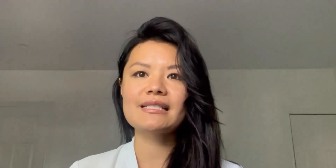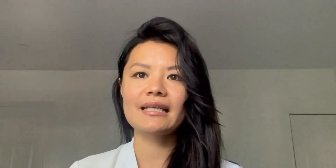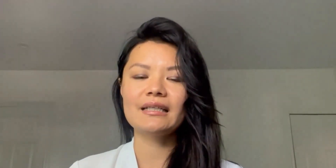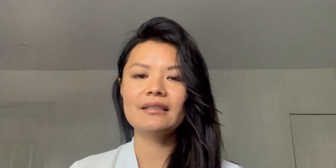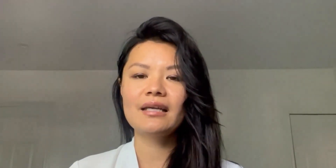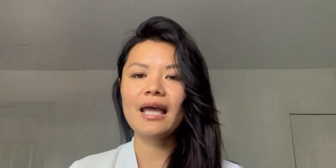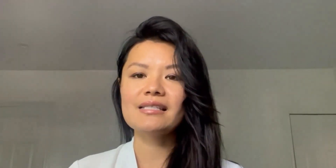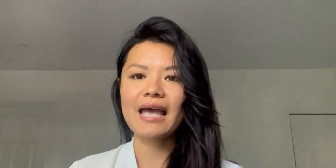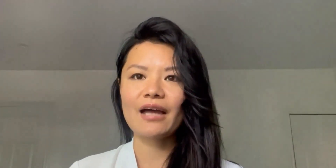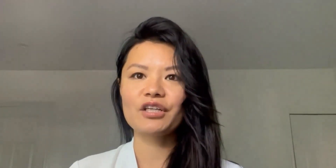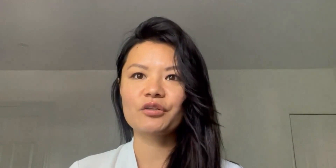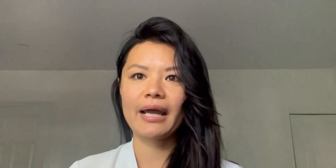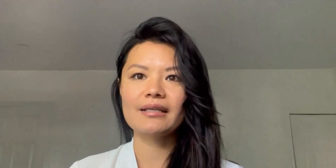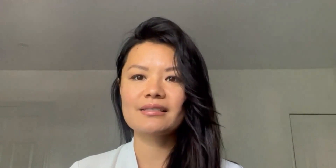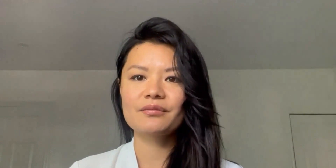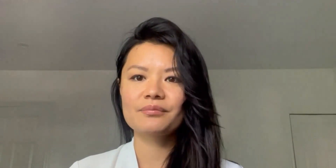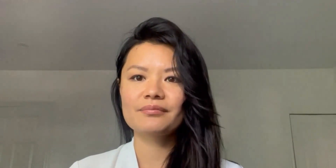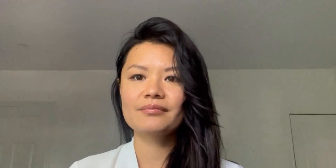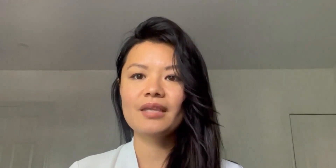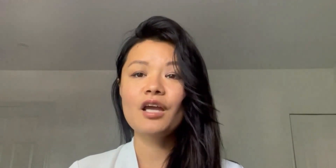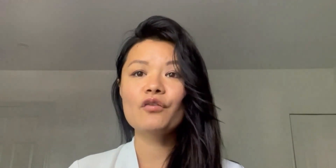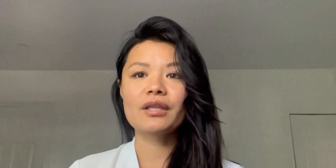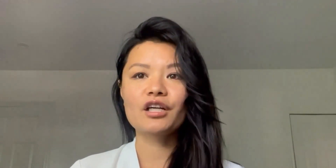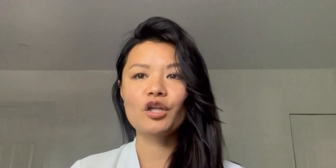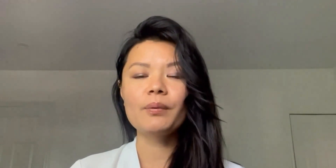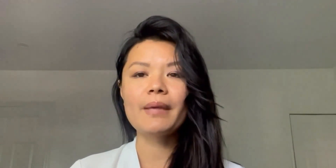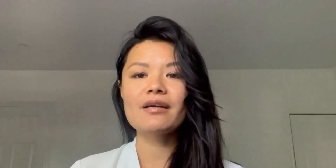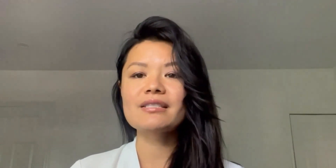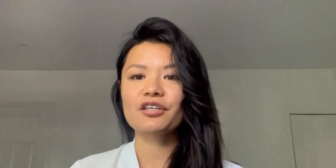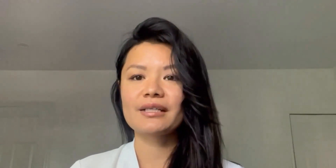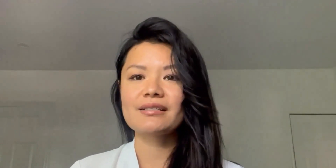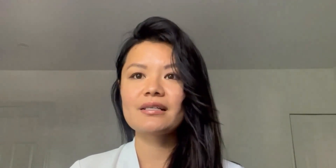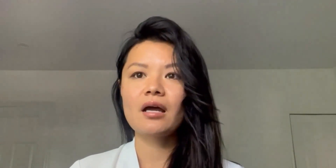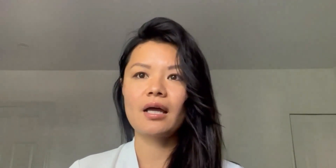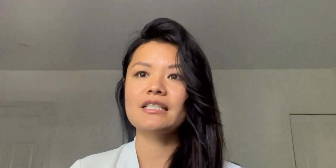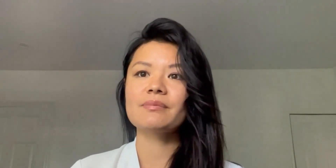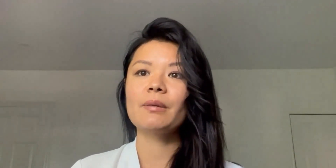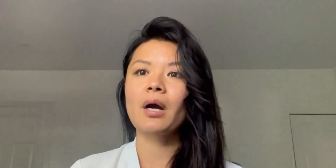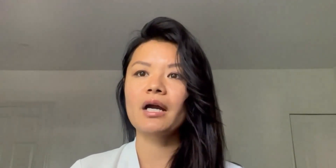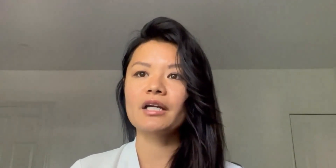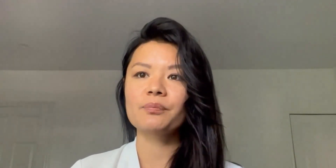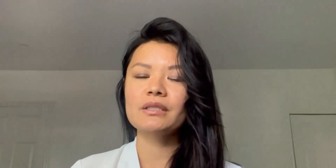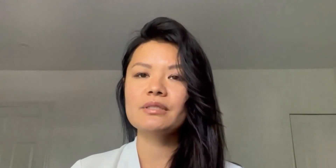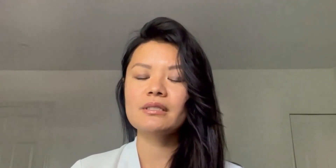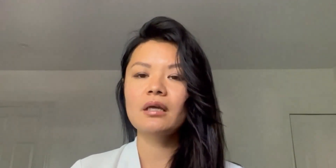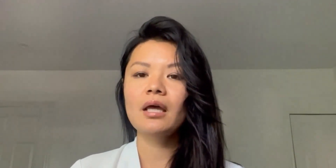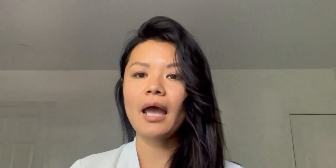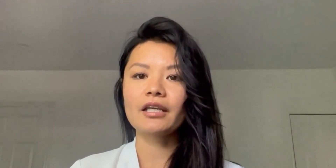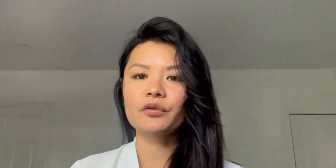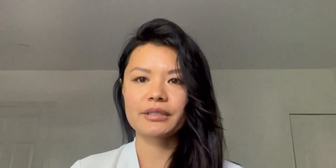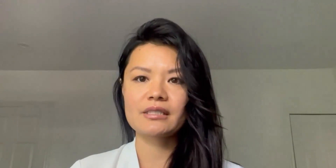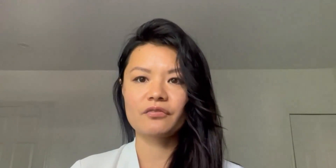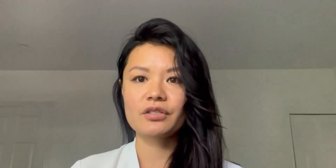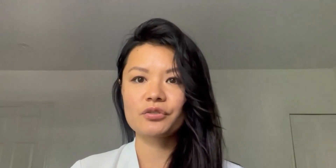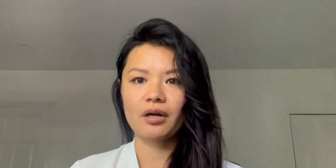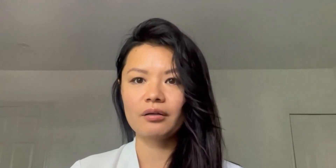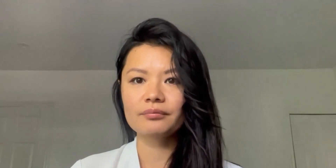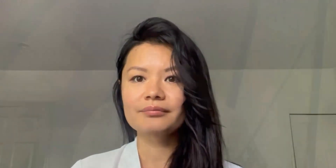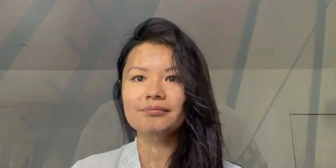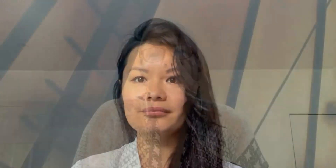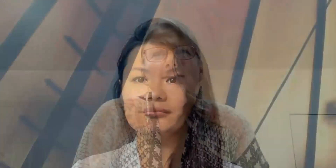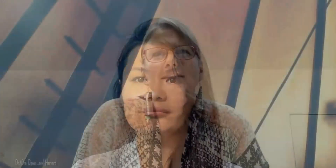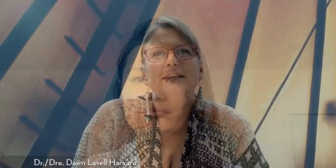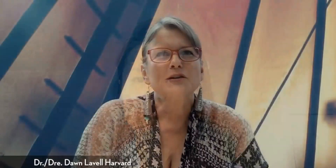Elizabeth Branzetti, and Tavia Grant for their Globe and Mail series on intimate partner abuse and coercive